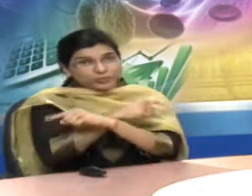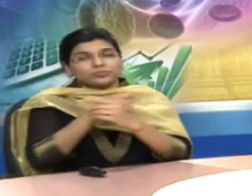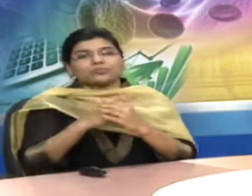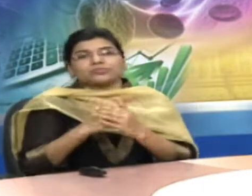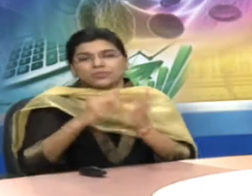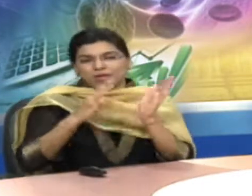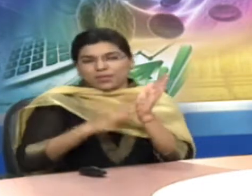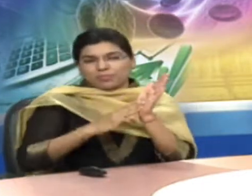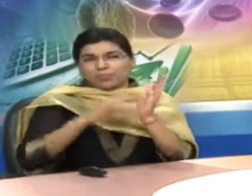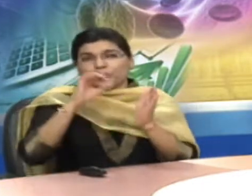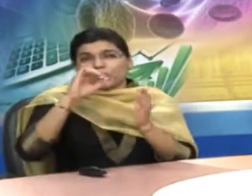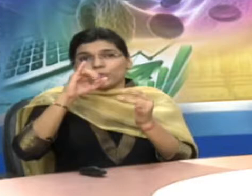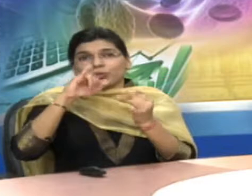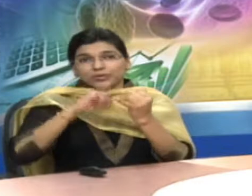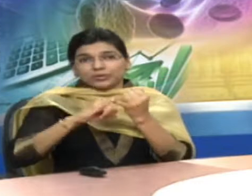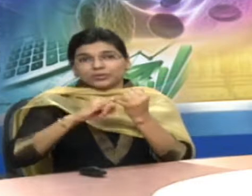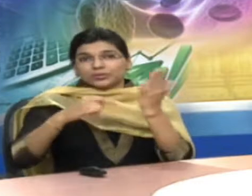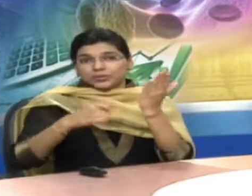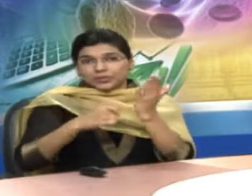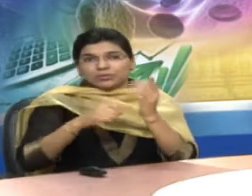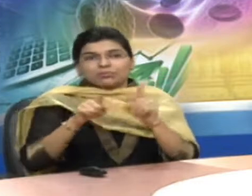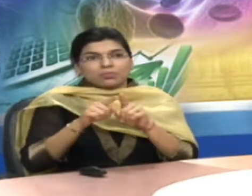Opposite of this word is most.